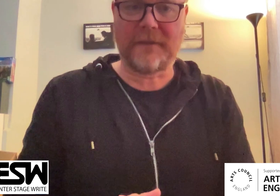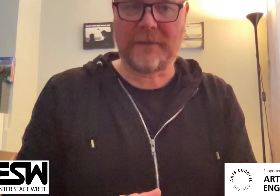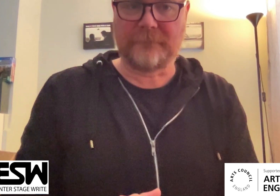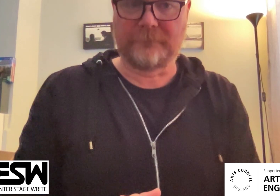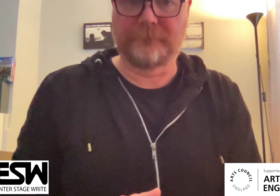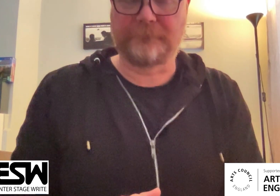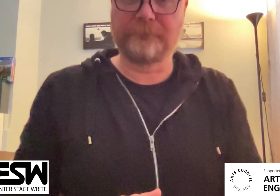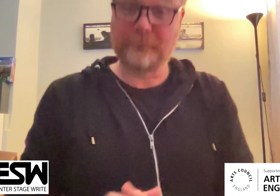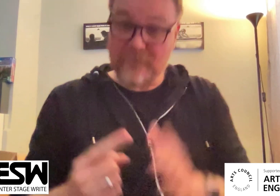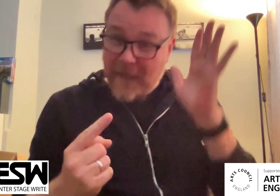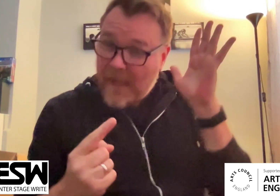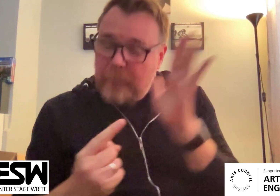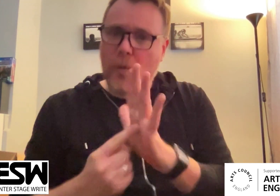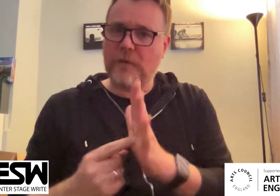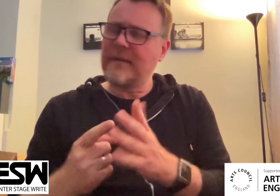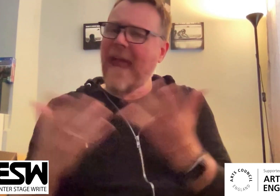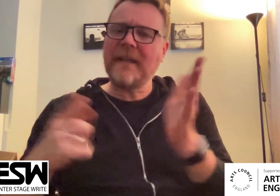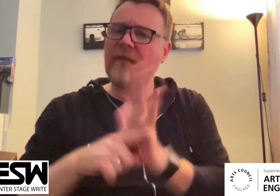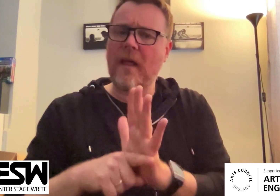inside characteristics are really important.